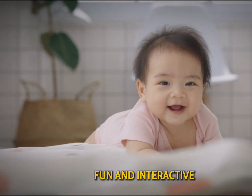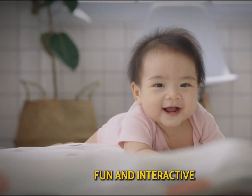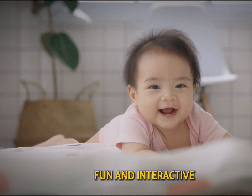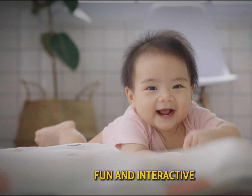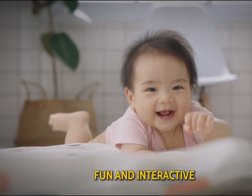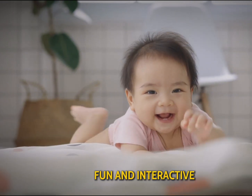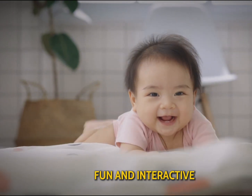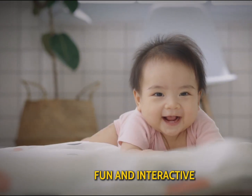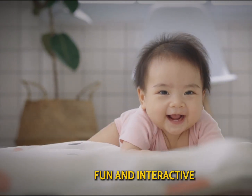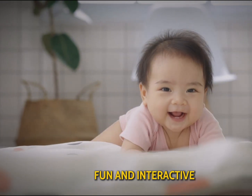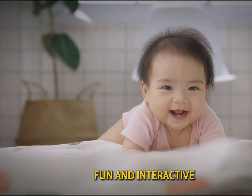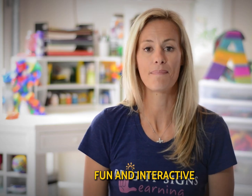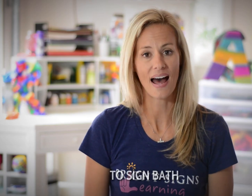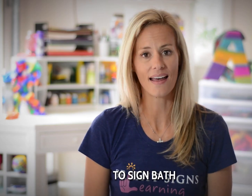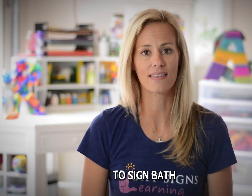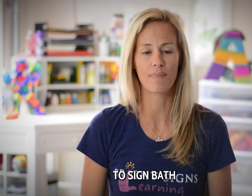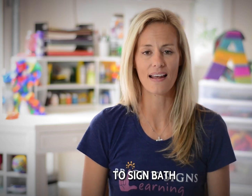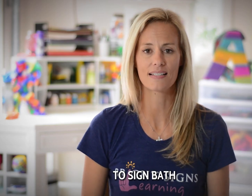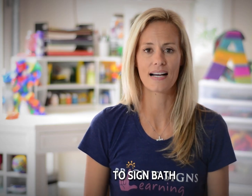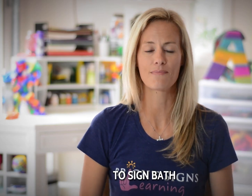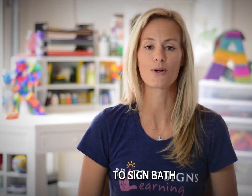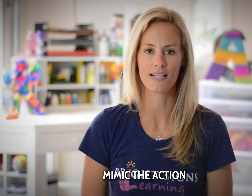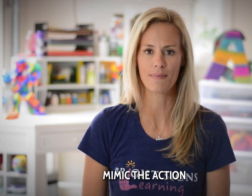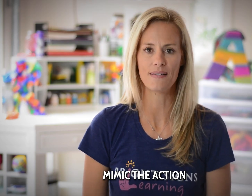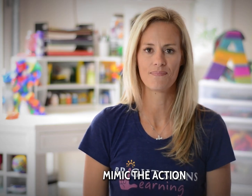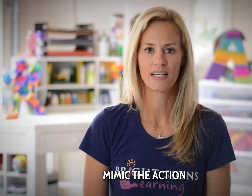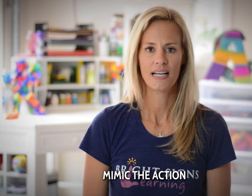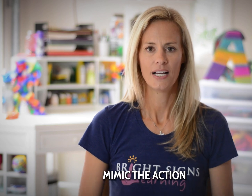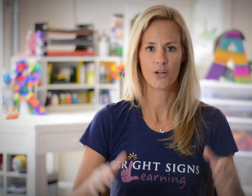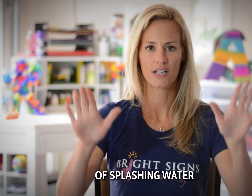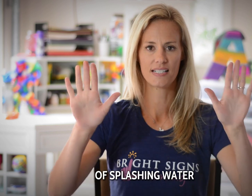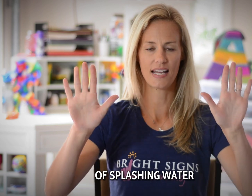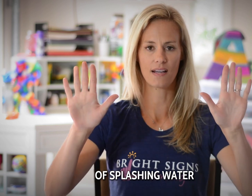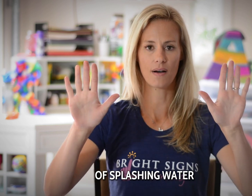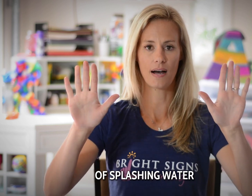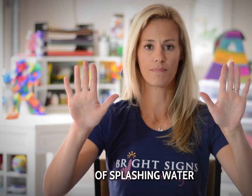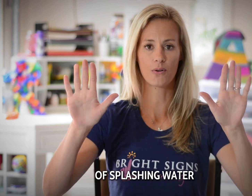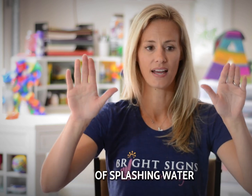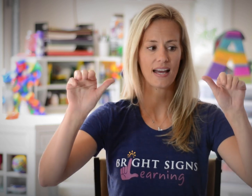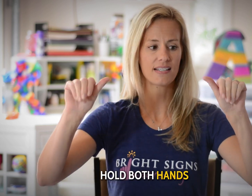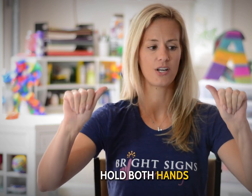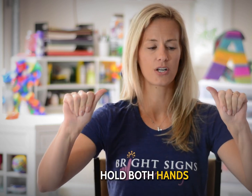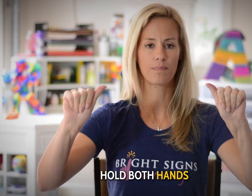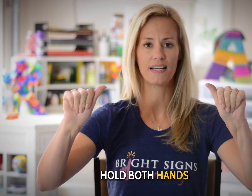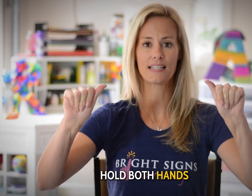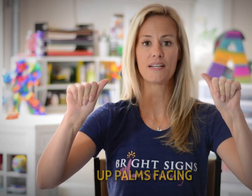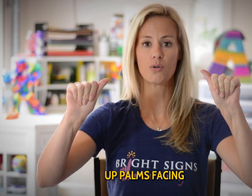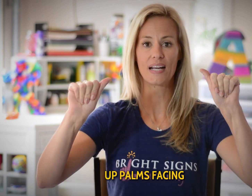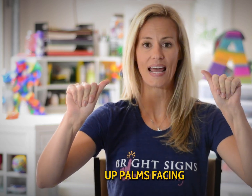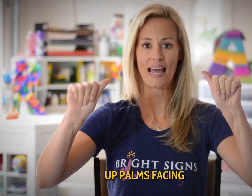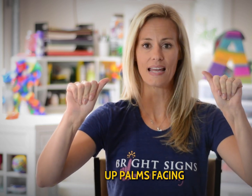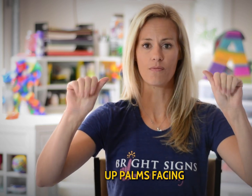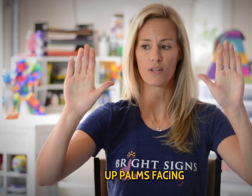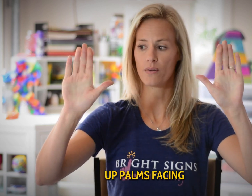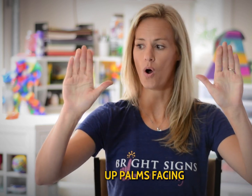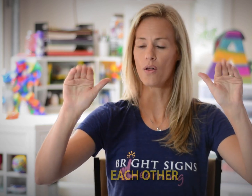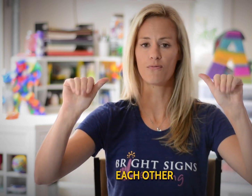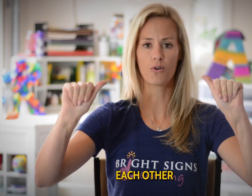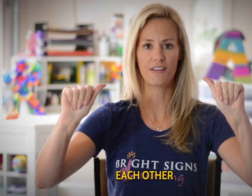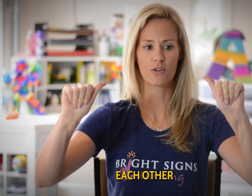and interactive. To sign bath, mimic the action of splashing water. Hold both hands up, palms facing each other, and